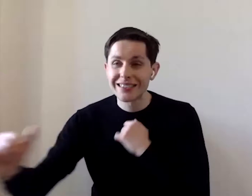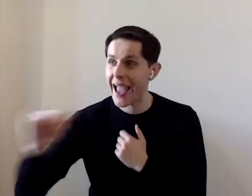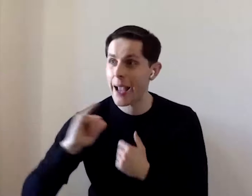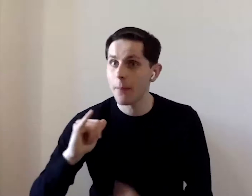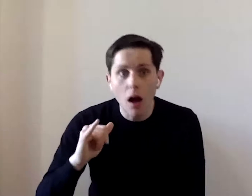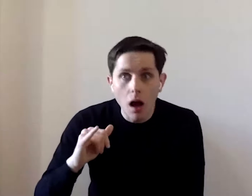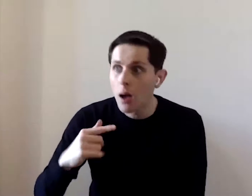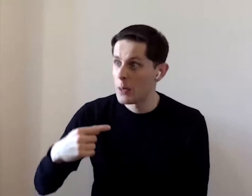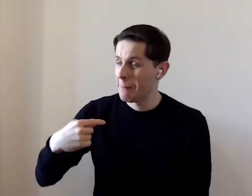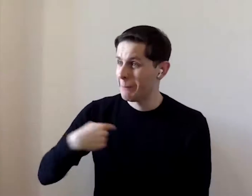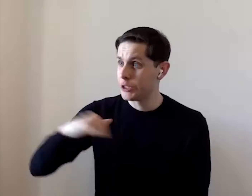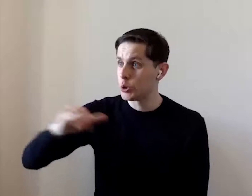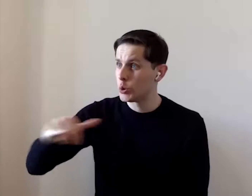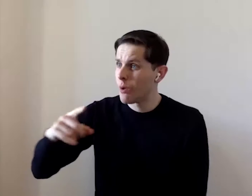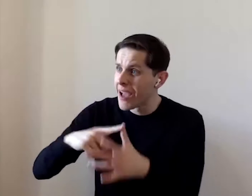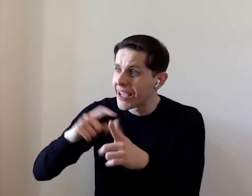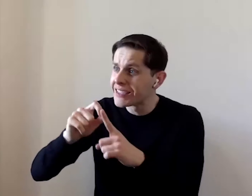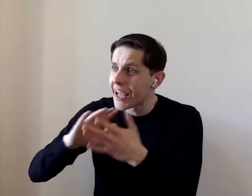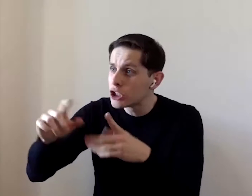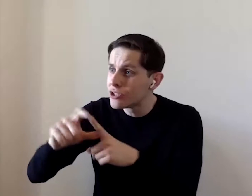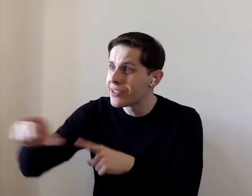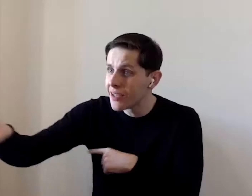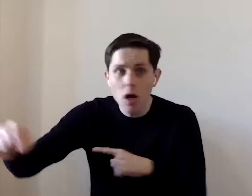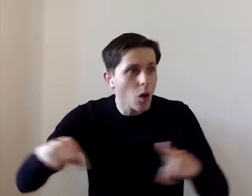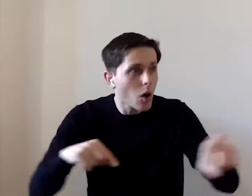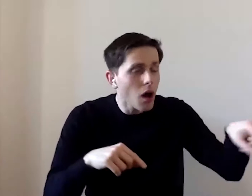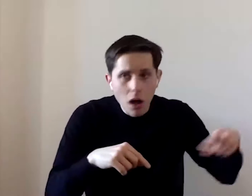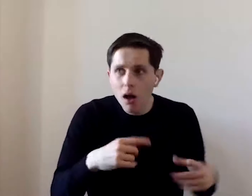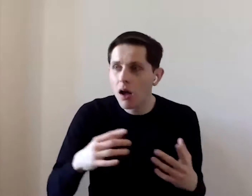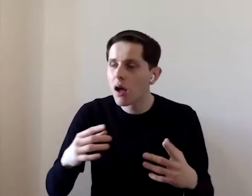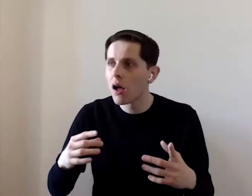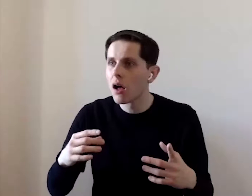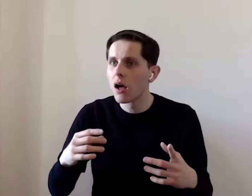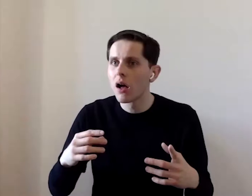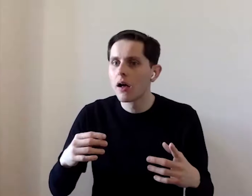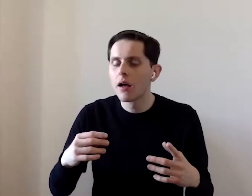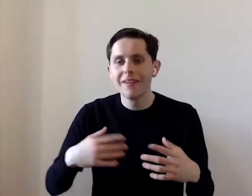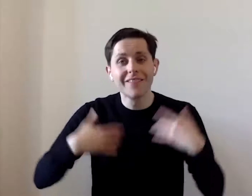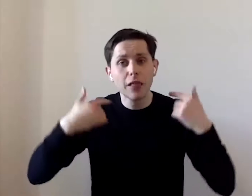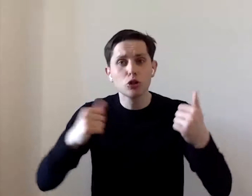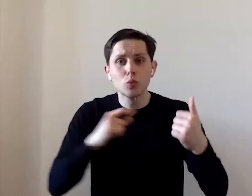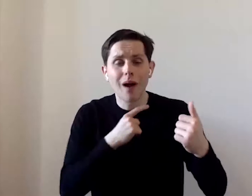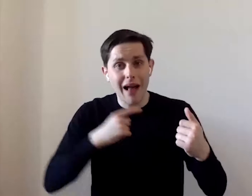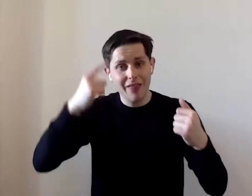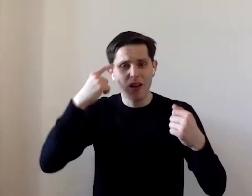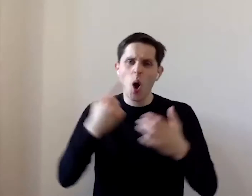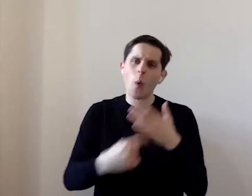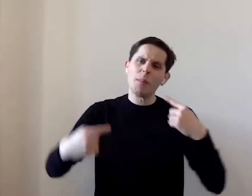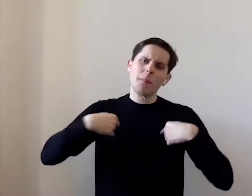was that finally, as Poppy mentioned, you know, you have a room of people who you can kind of just rant to and just speak to. And